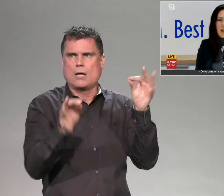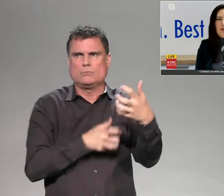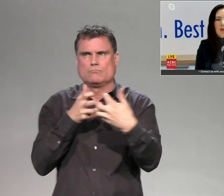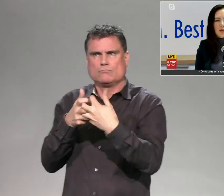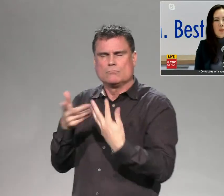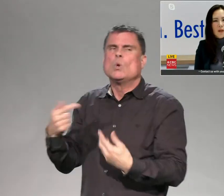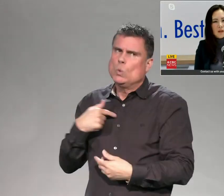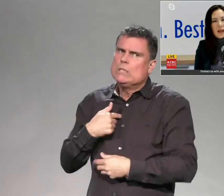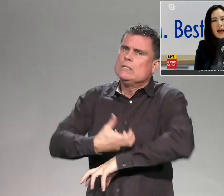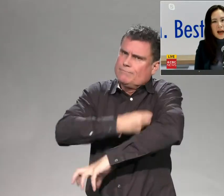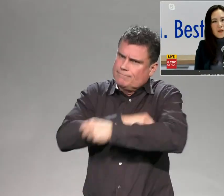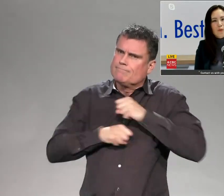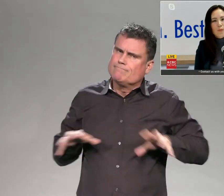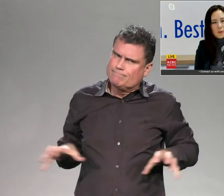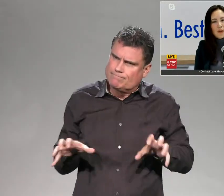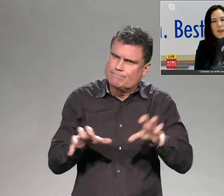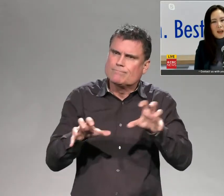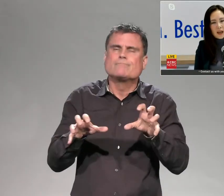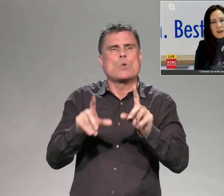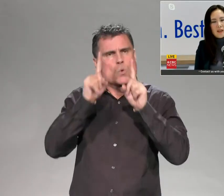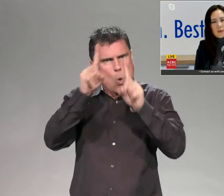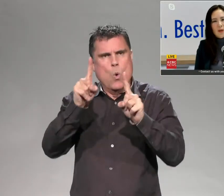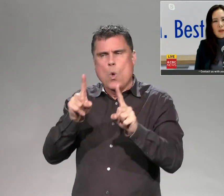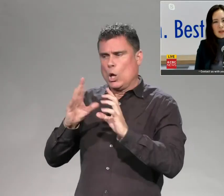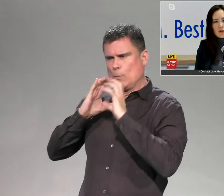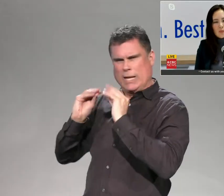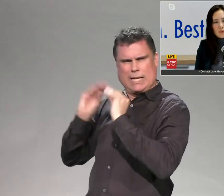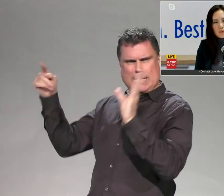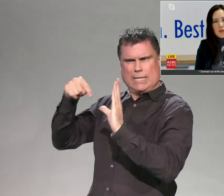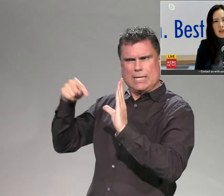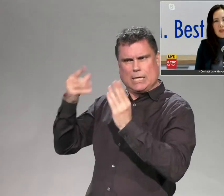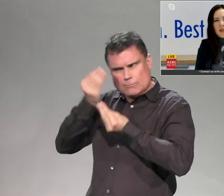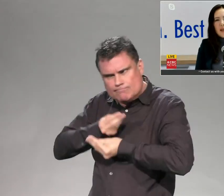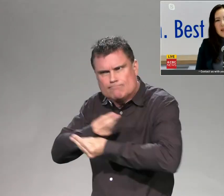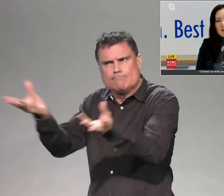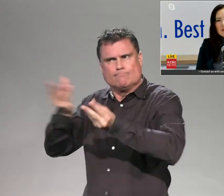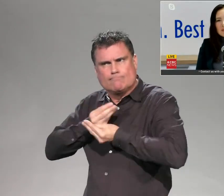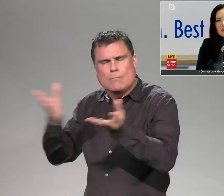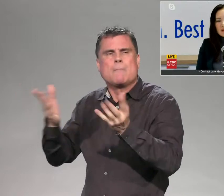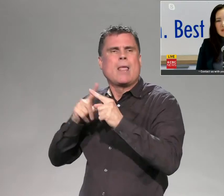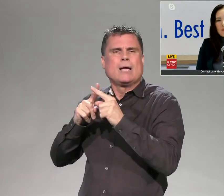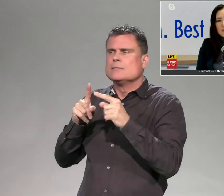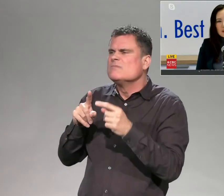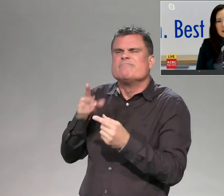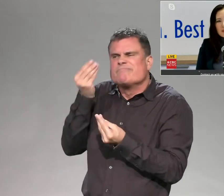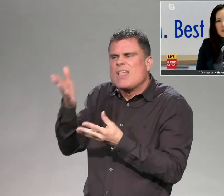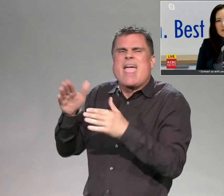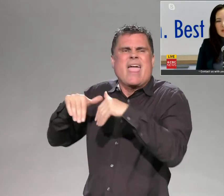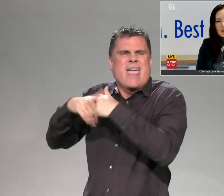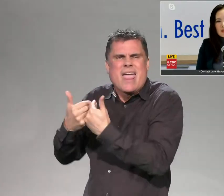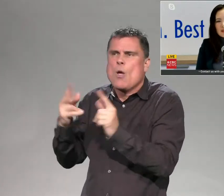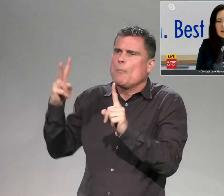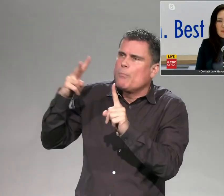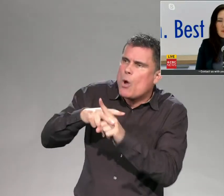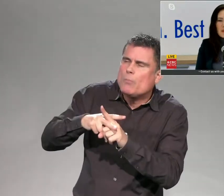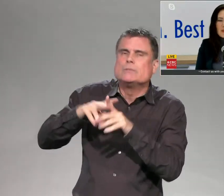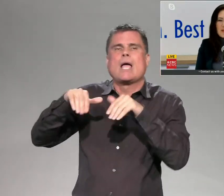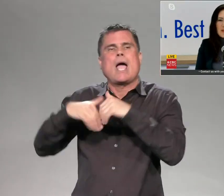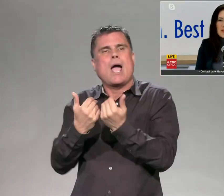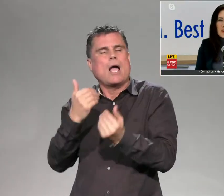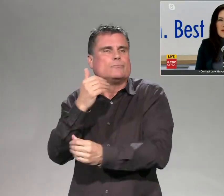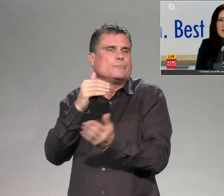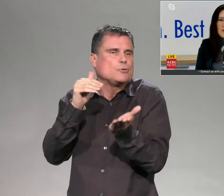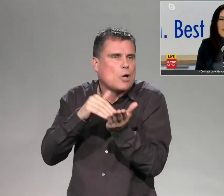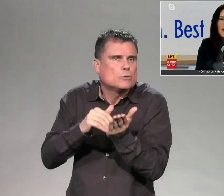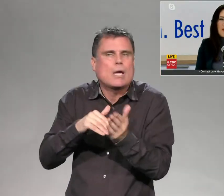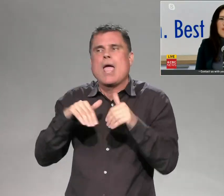communication engagement, as well as actual booking and immunization process. In terms of the mobility question, that's an important question